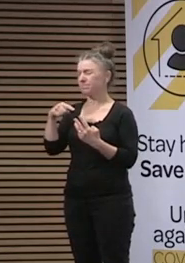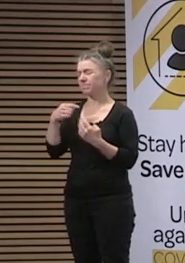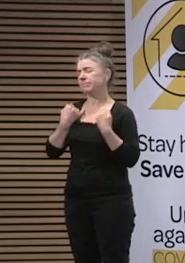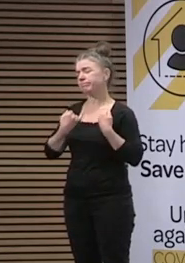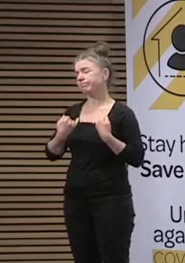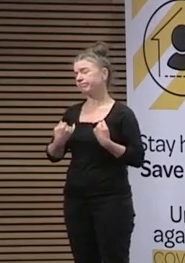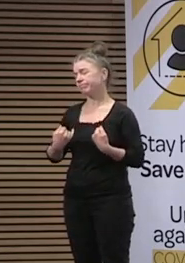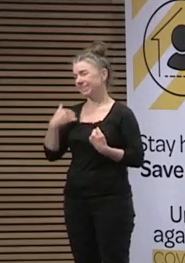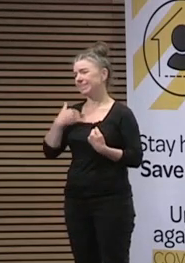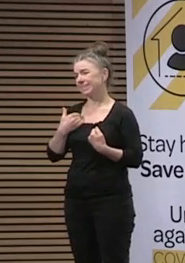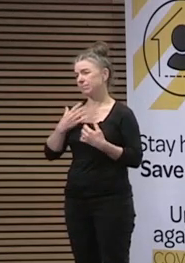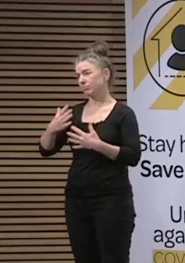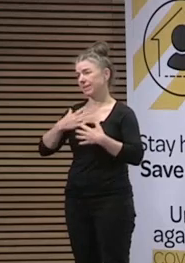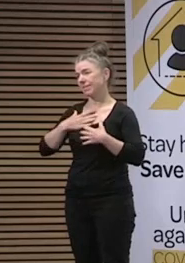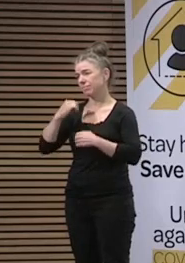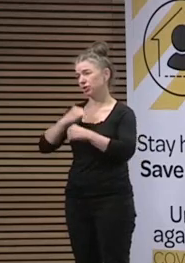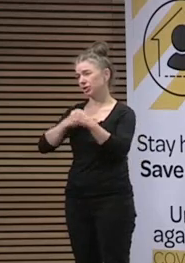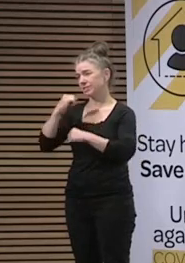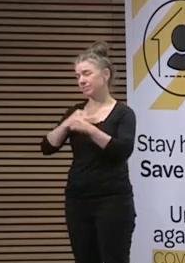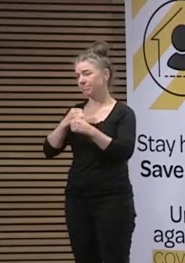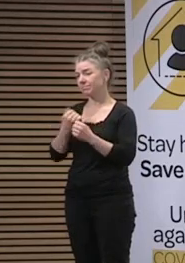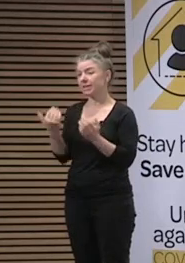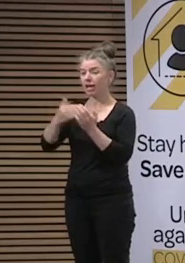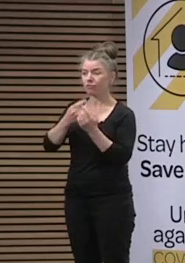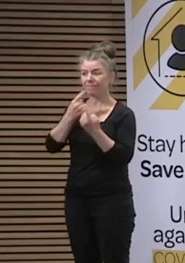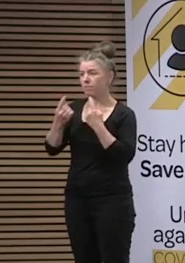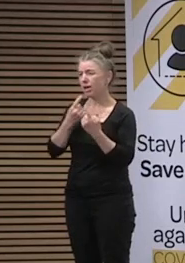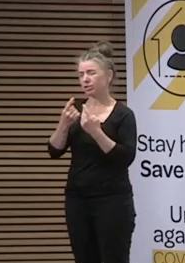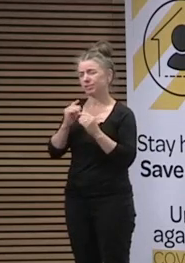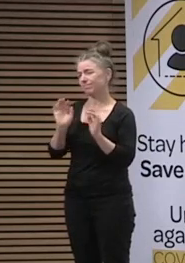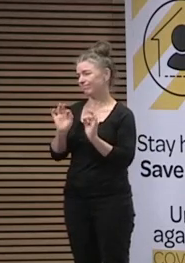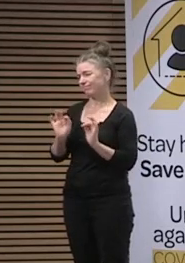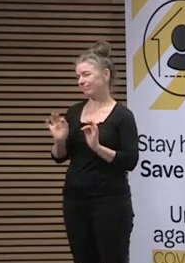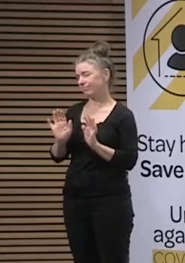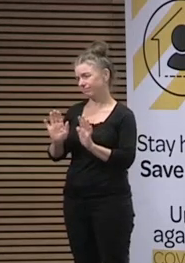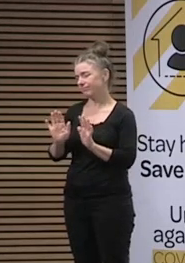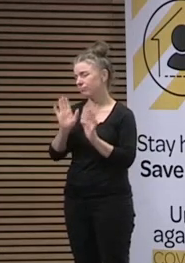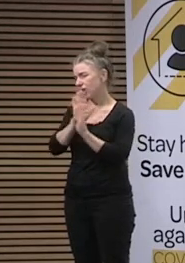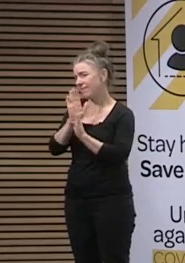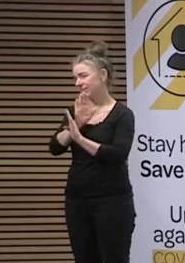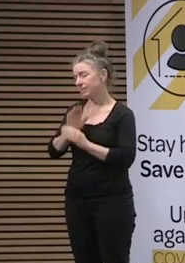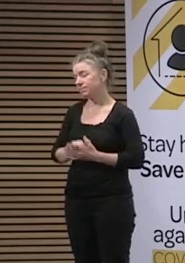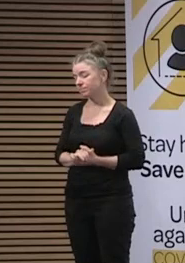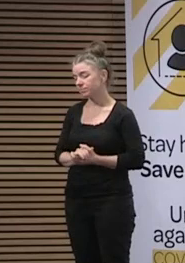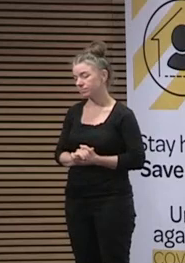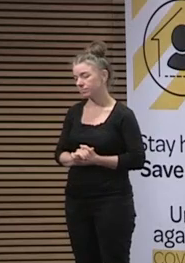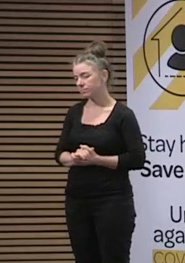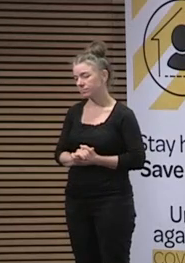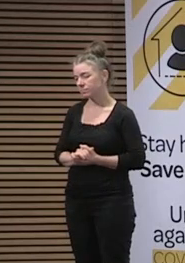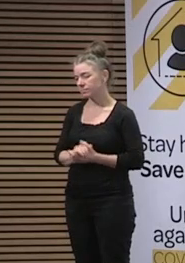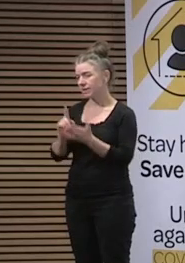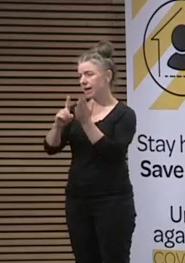on a ventilator, and for privacy reasons we won't be providing other details on these patients. Our labs continue to